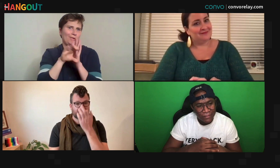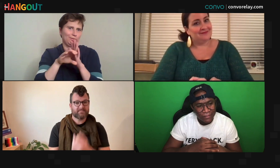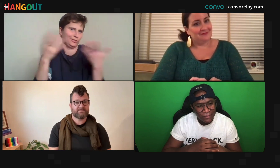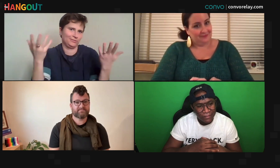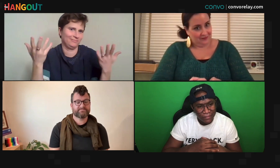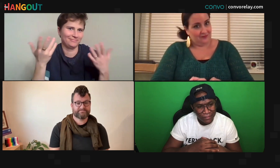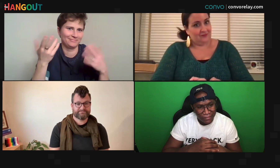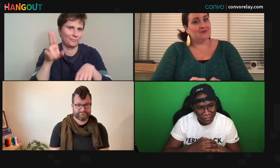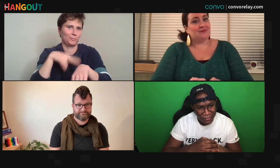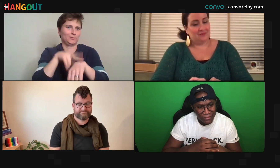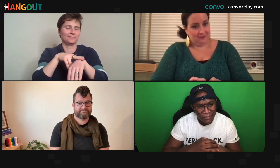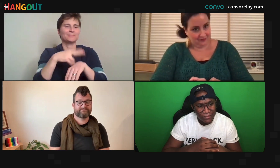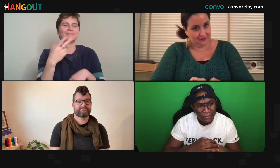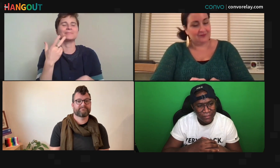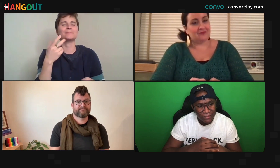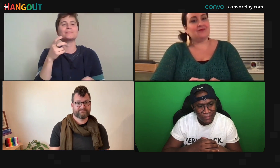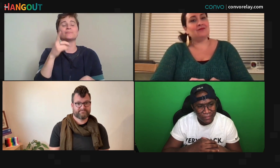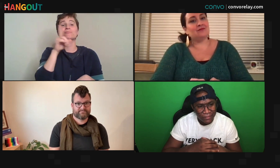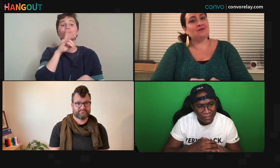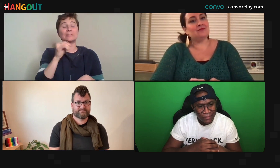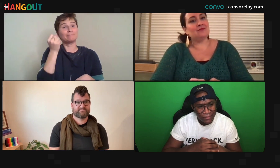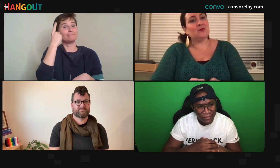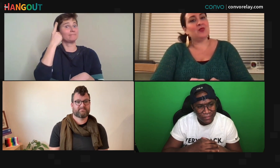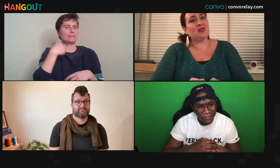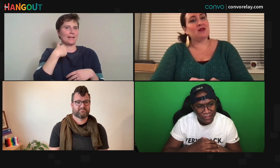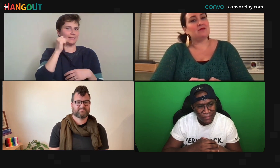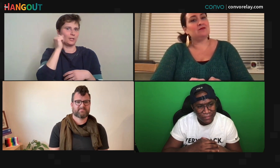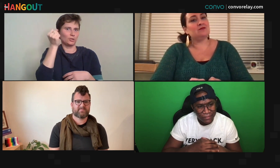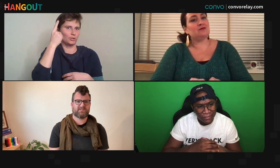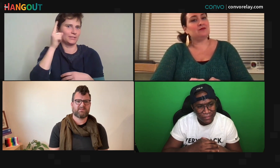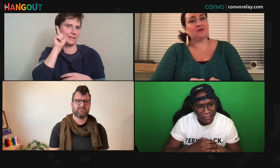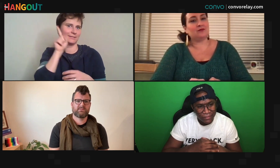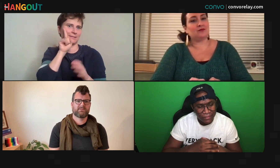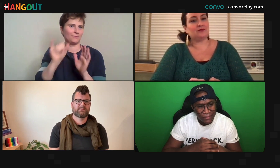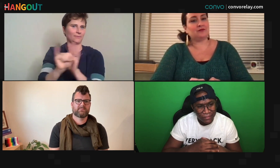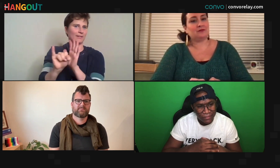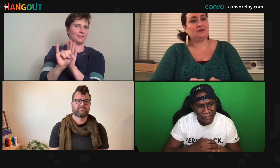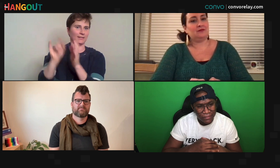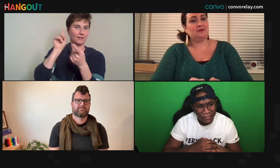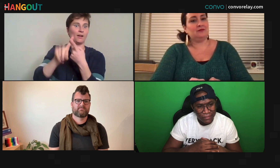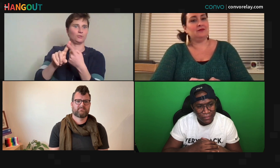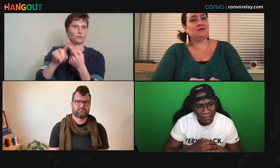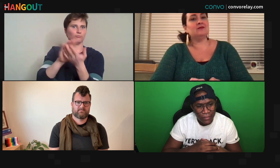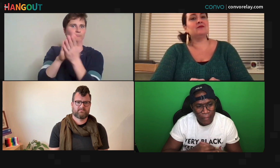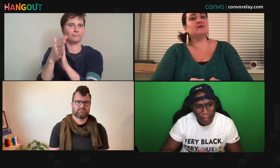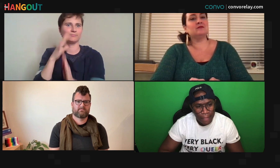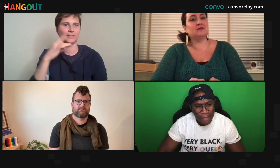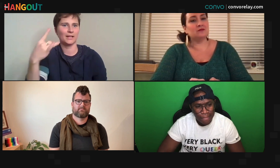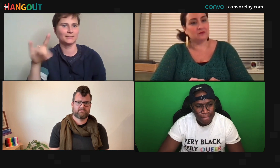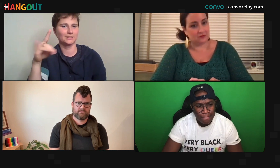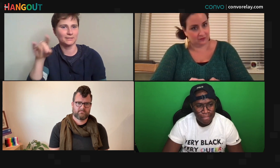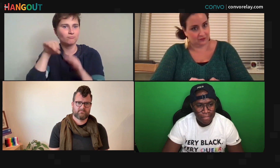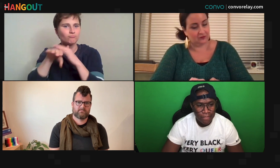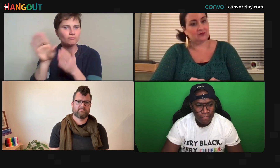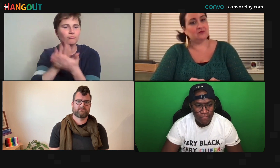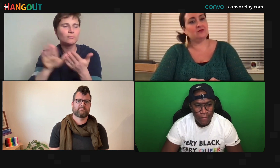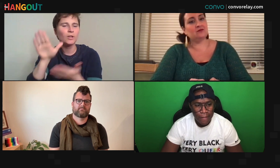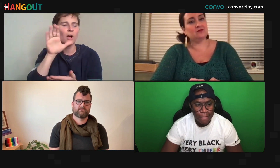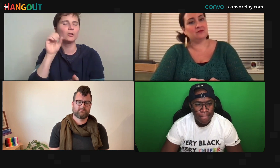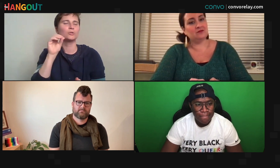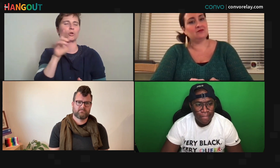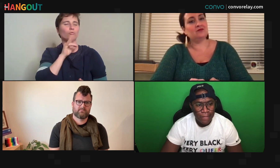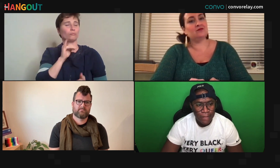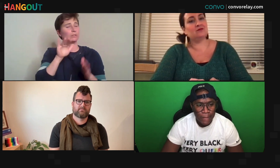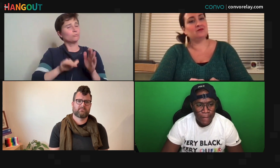is C3. Growing up, there was a lack of deaf characters. I also didn't understand my deaf identity until